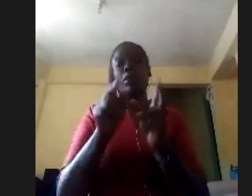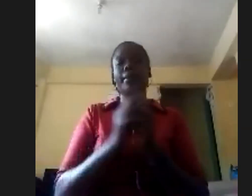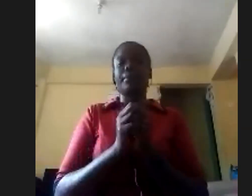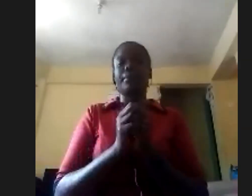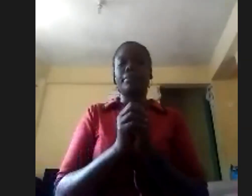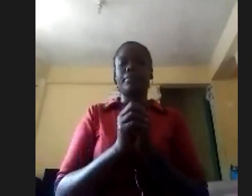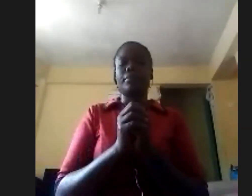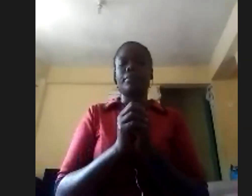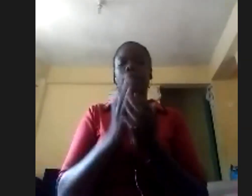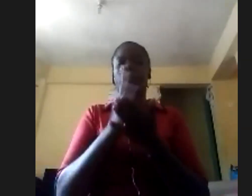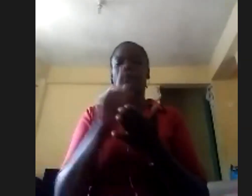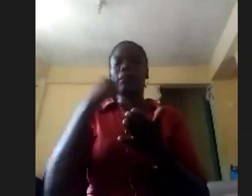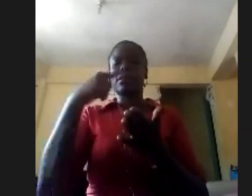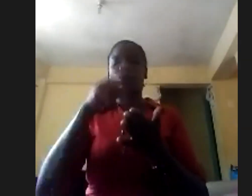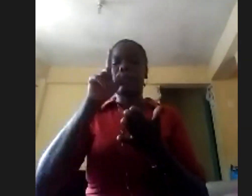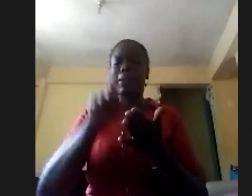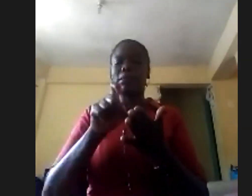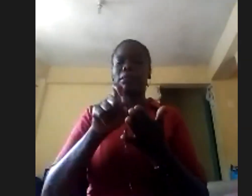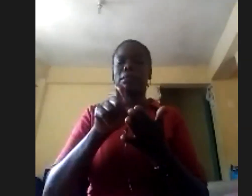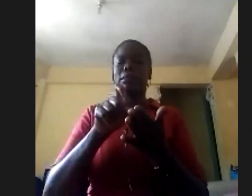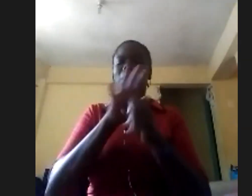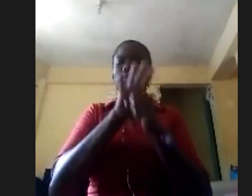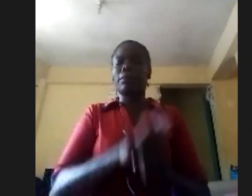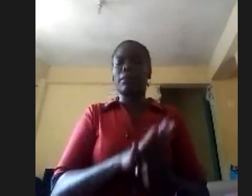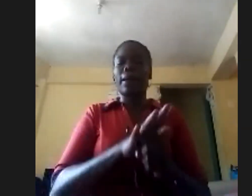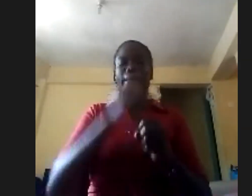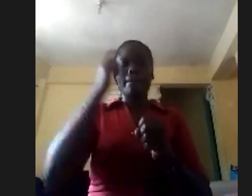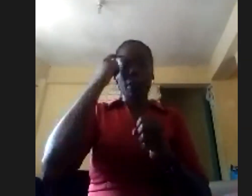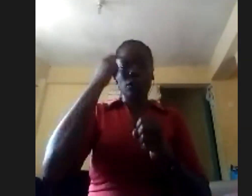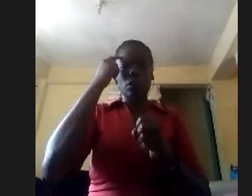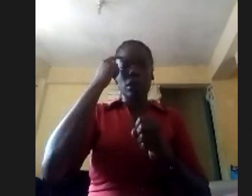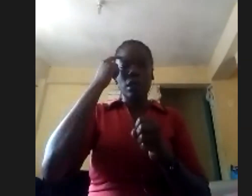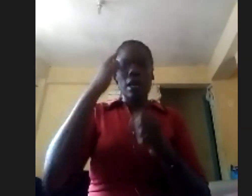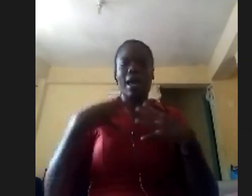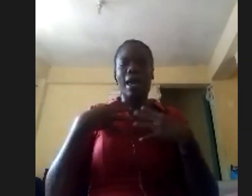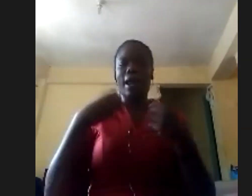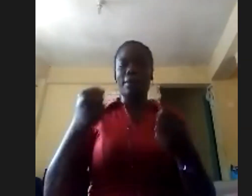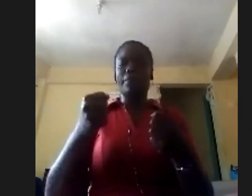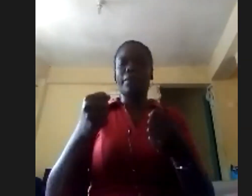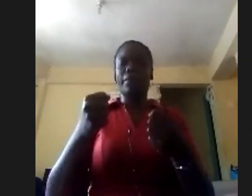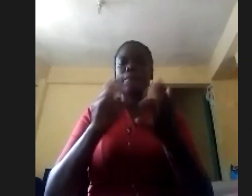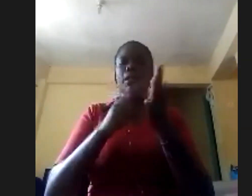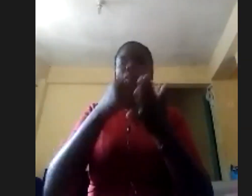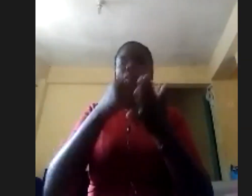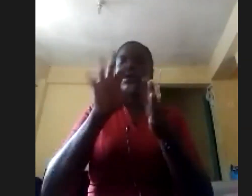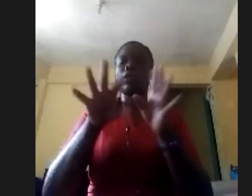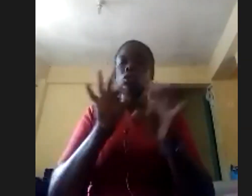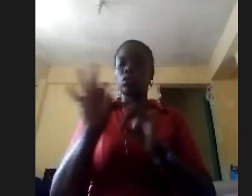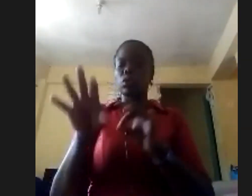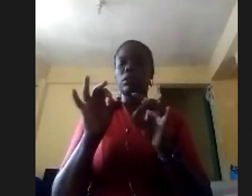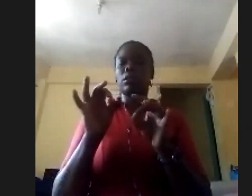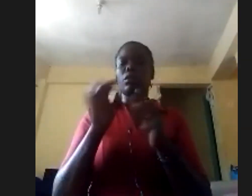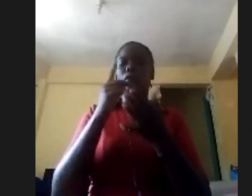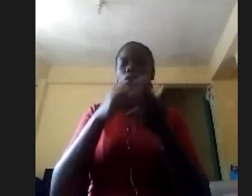Someone else says we need to destigmatize mental health. So Ambika, I know it's so much, but you can just choose what you